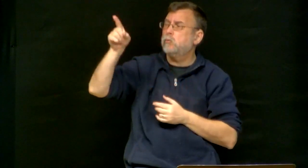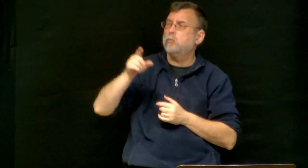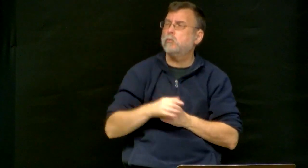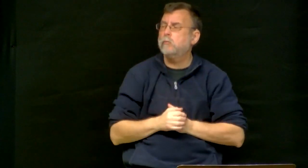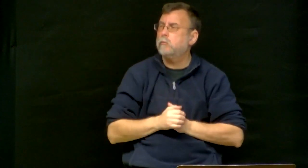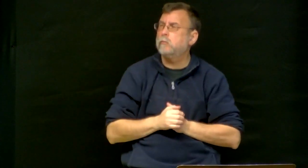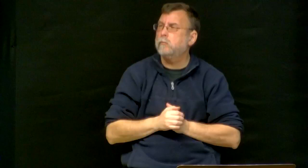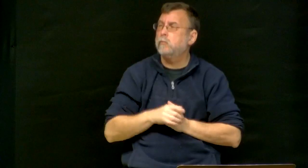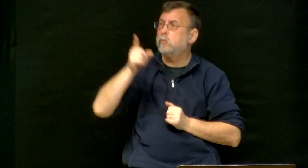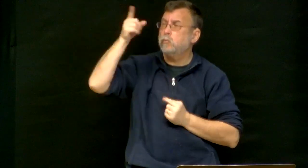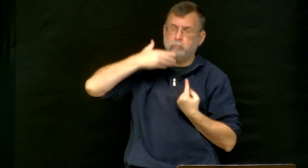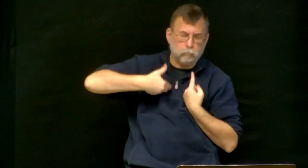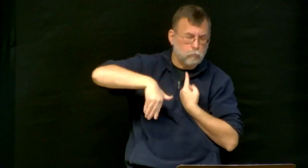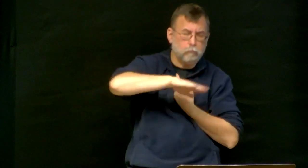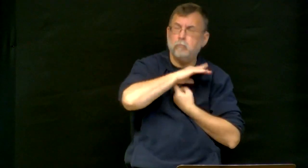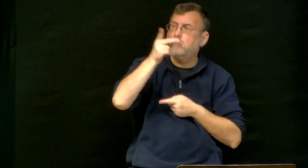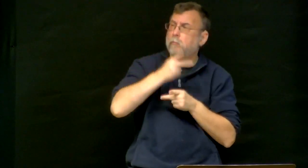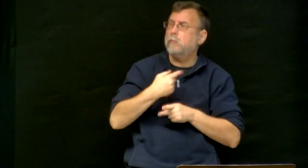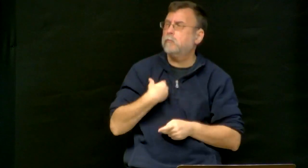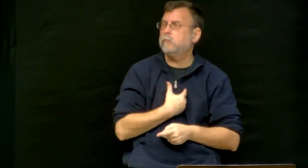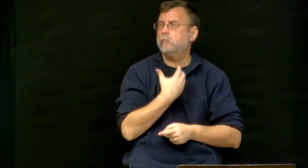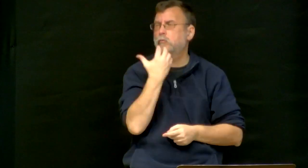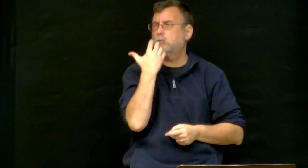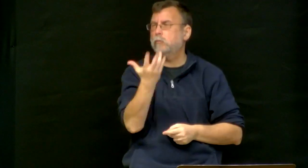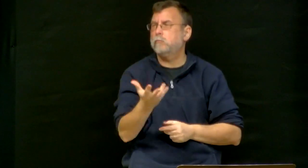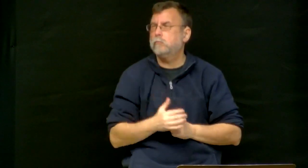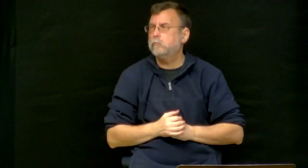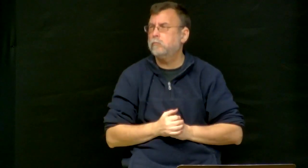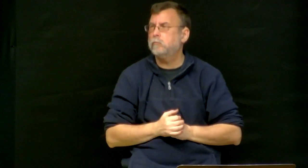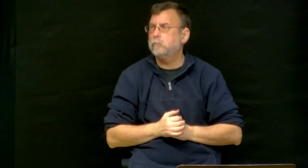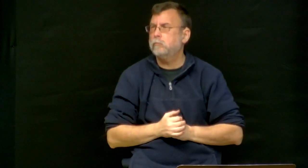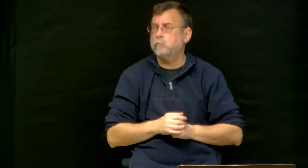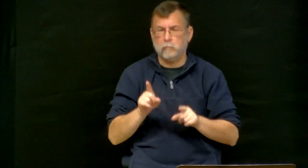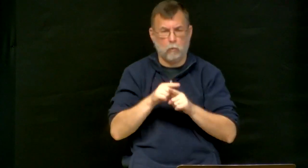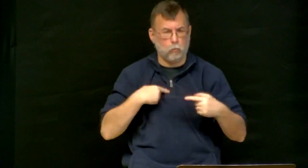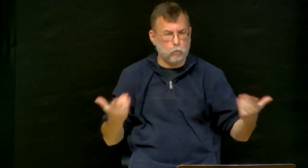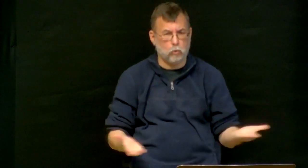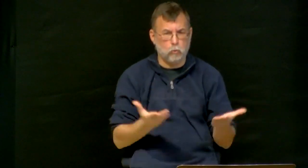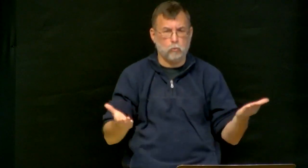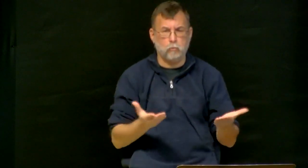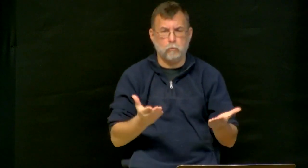hat. We praise you, rejoice you. You keep us warm with your scarf.